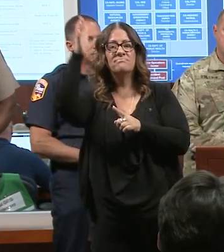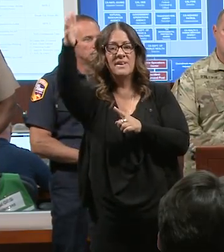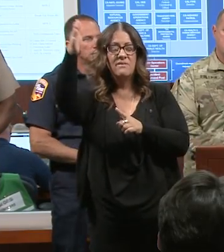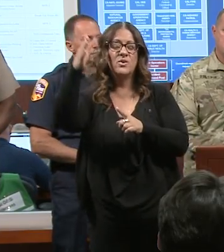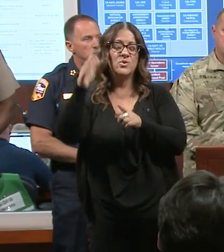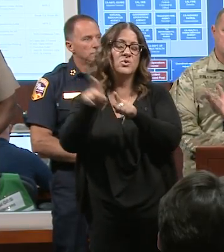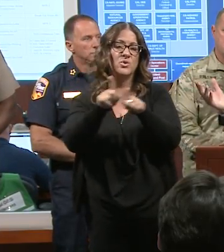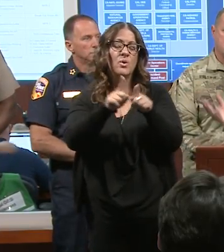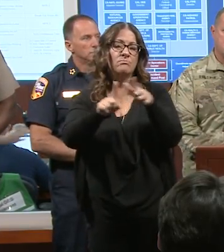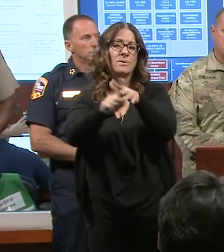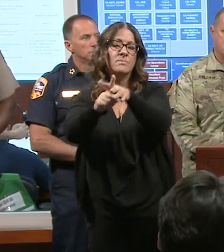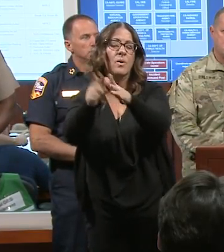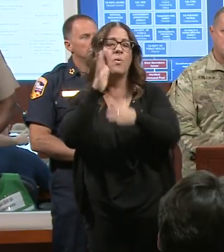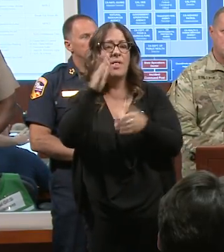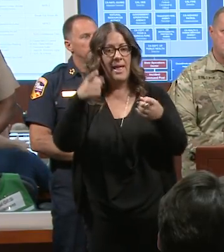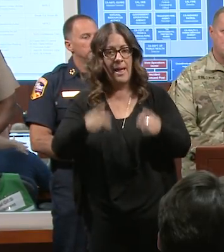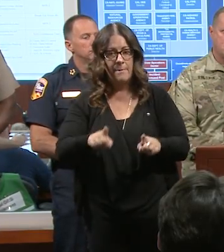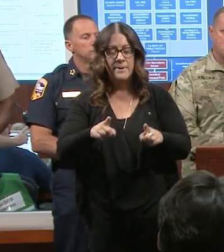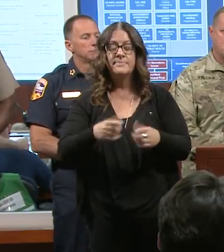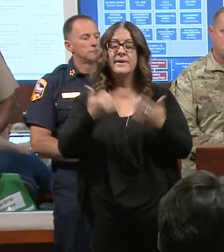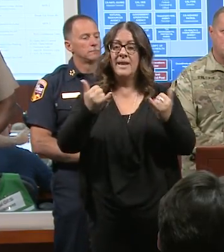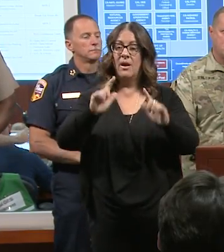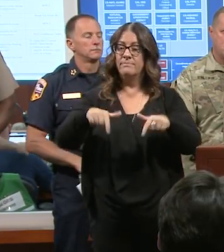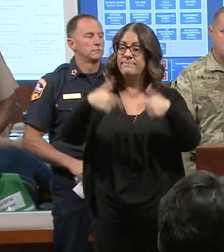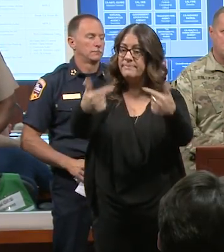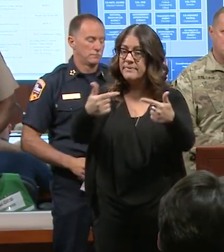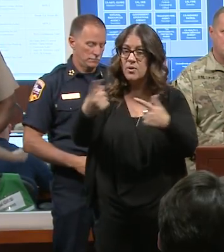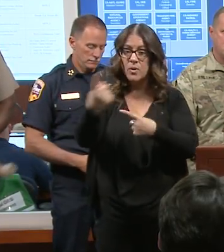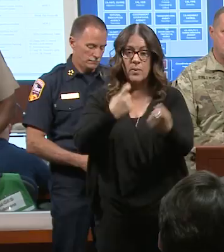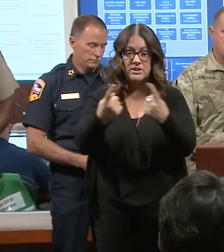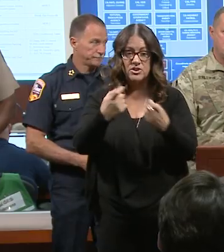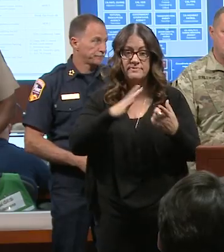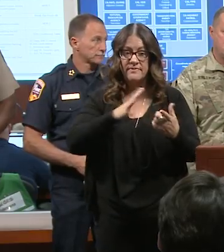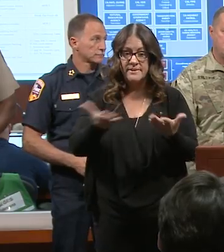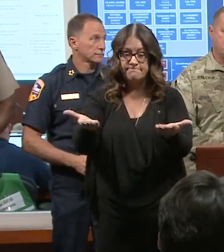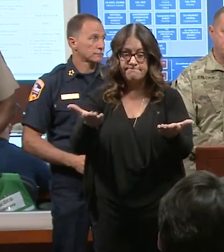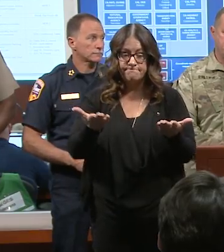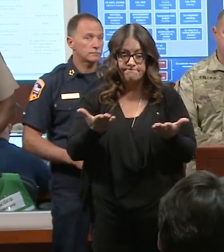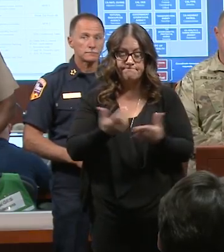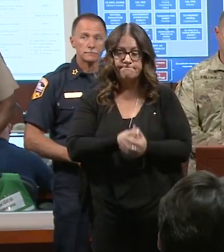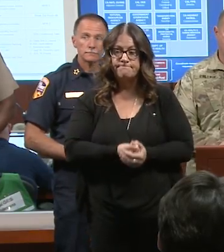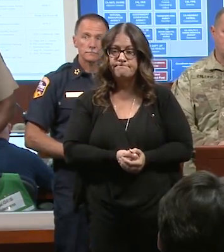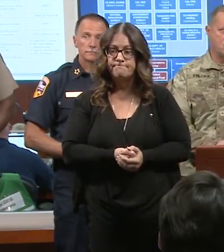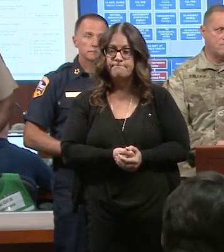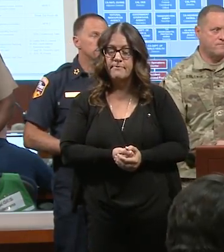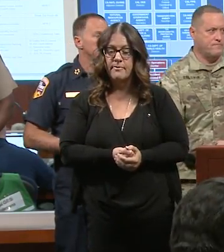come. They can answer any of your questions about the details.